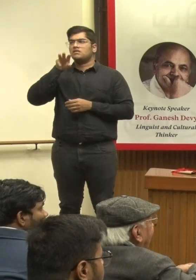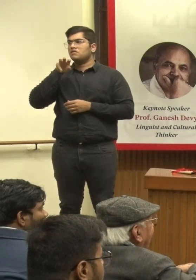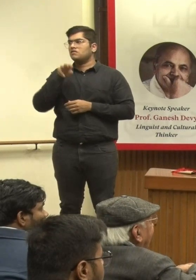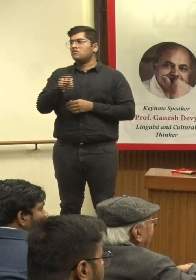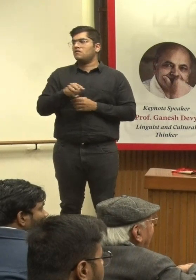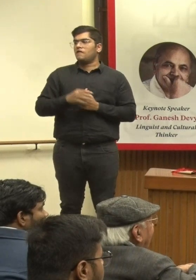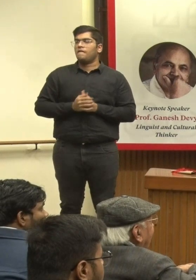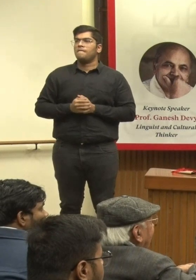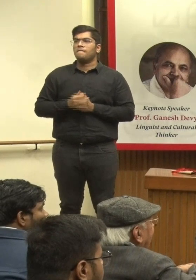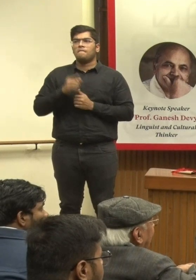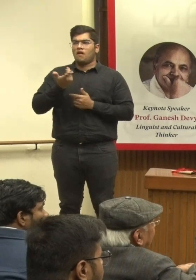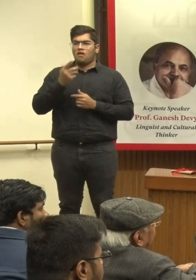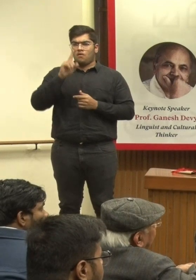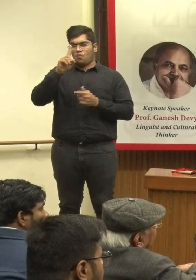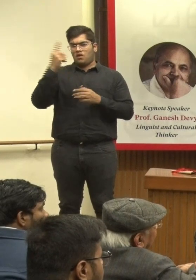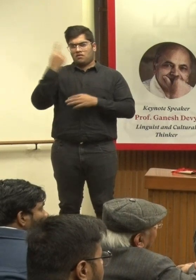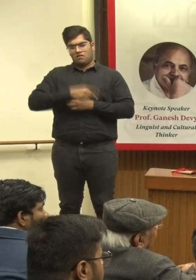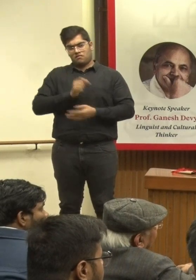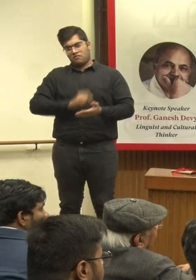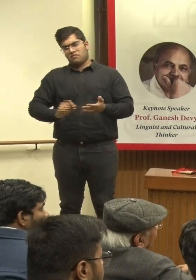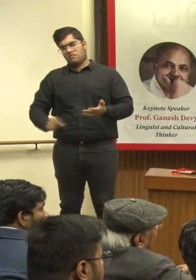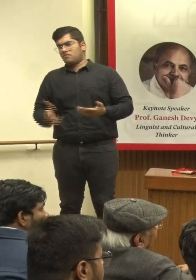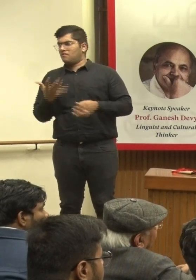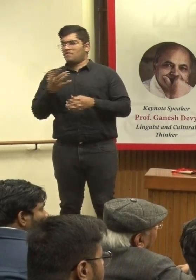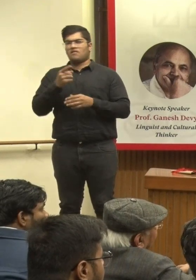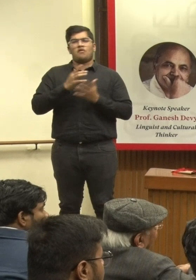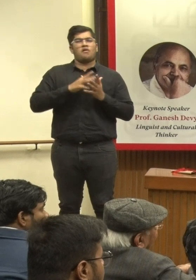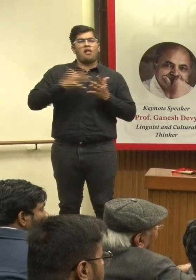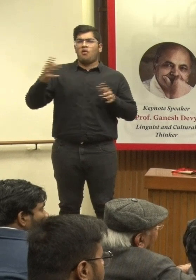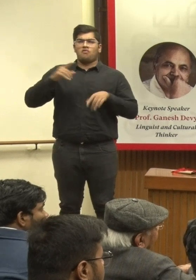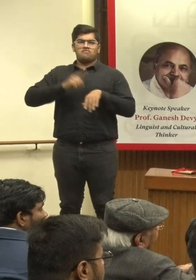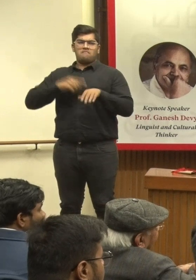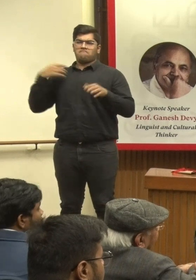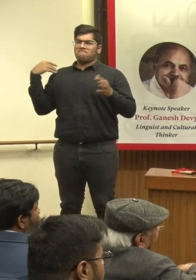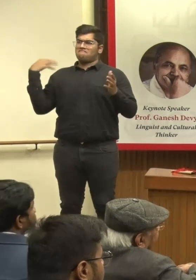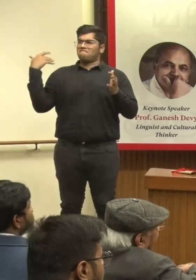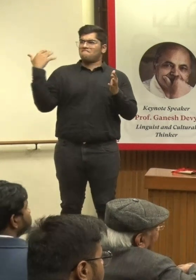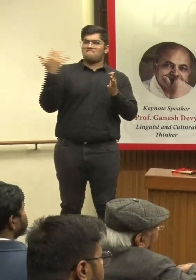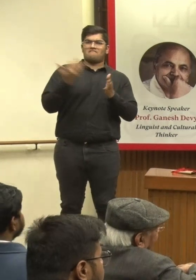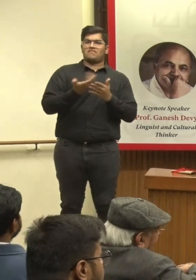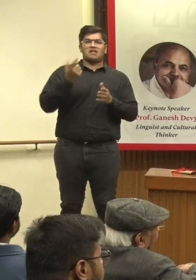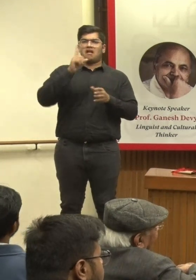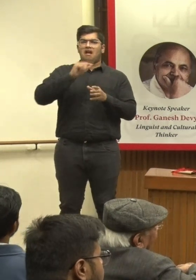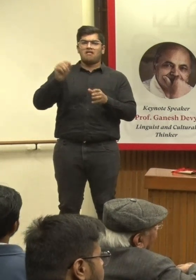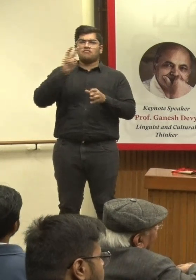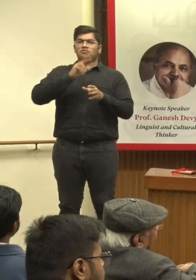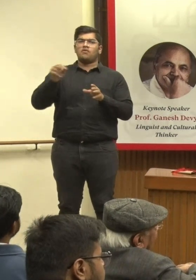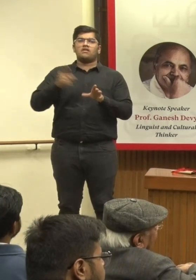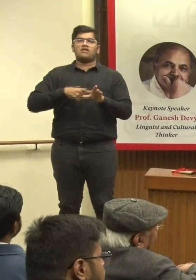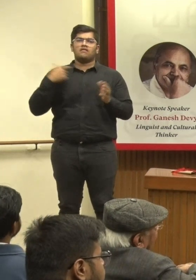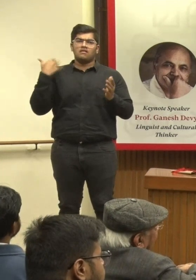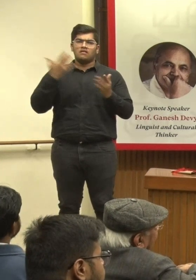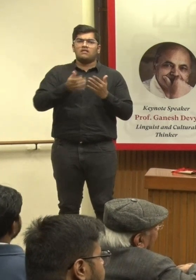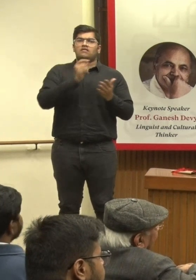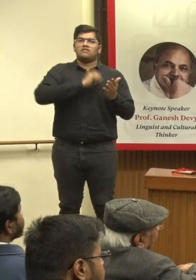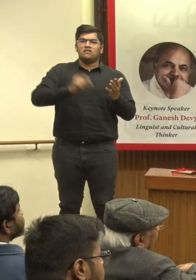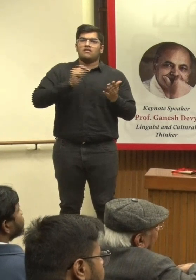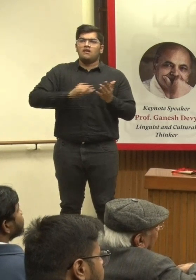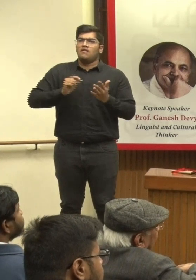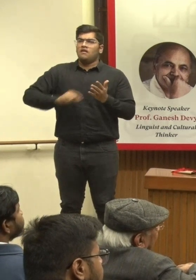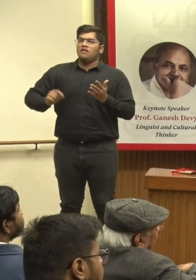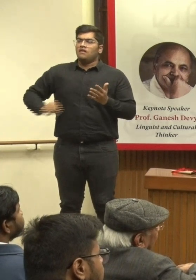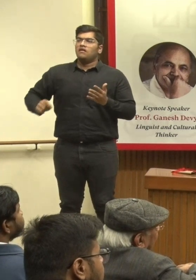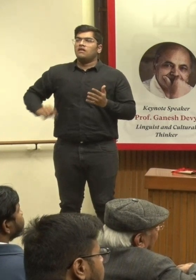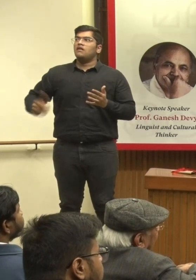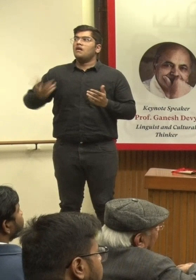done overnight. It takes centuries of cultural moving. So